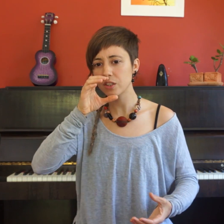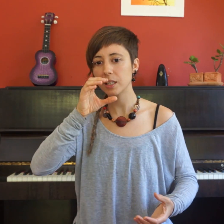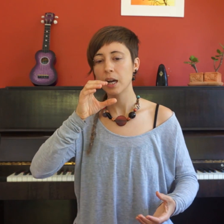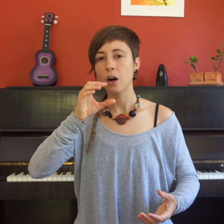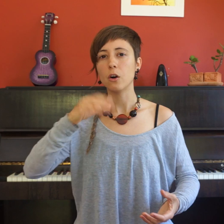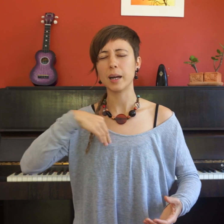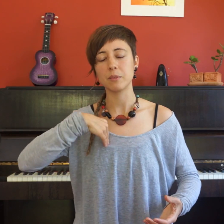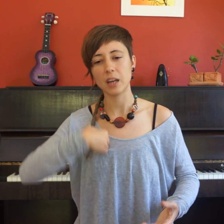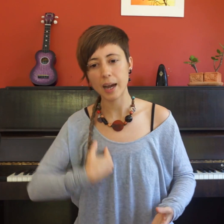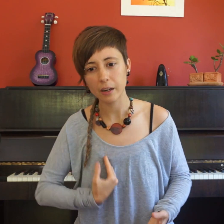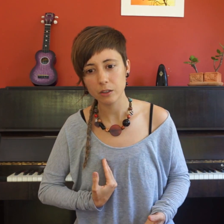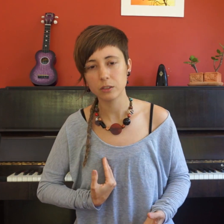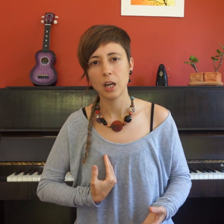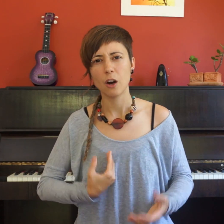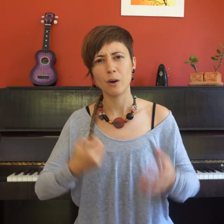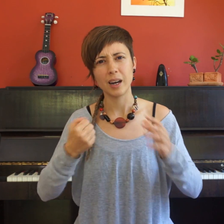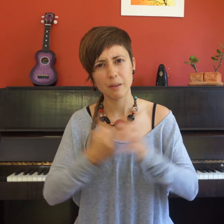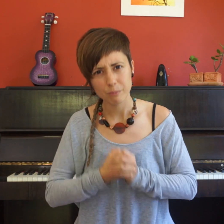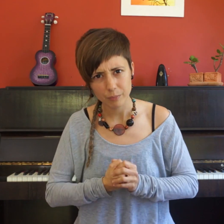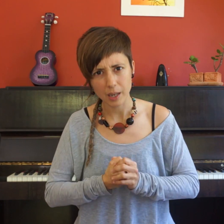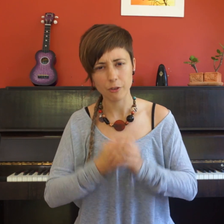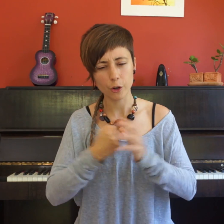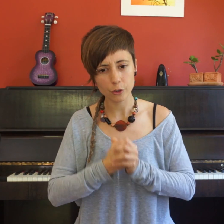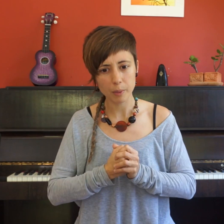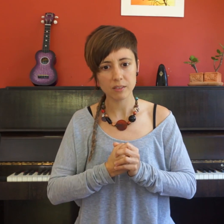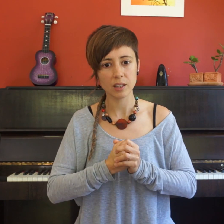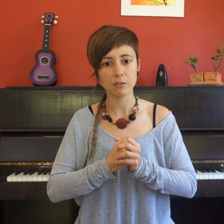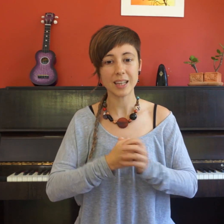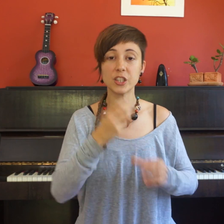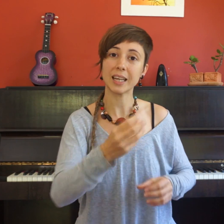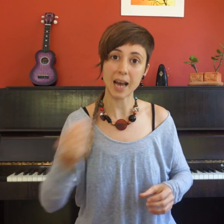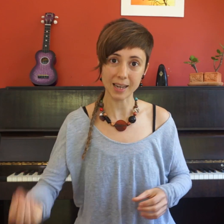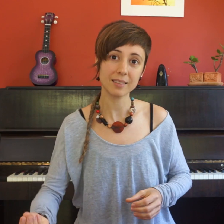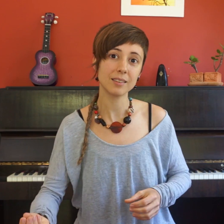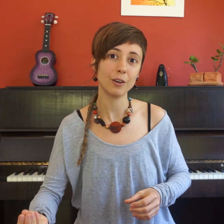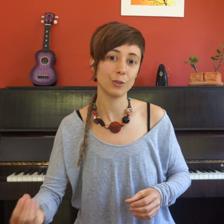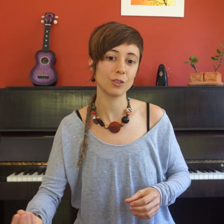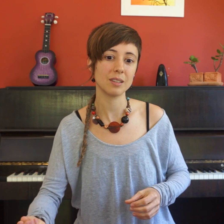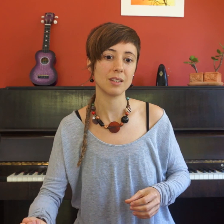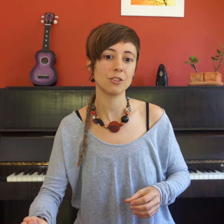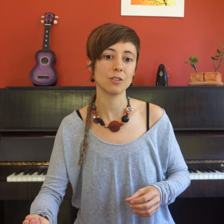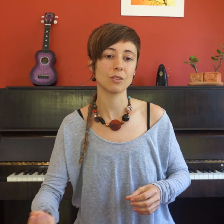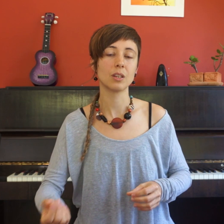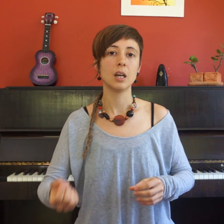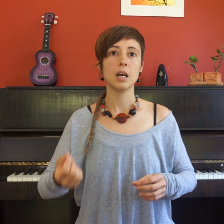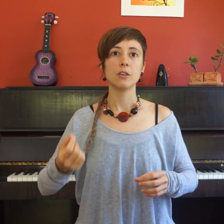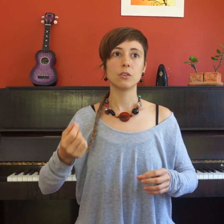thirsty, or I'm tired, or I've hurt myself, and she can act on those sensations.